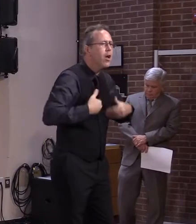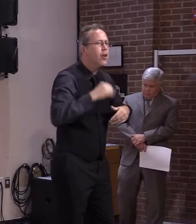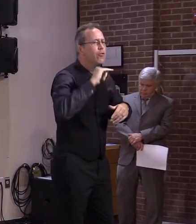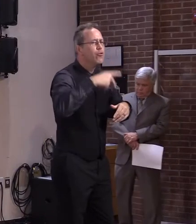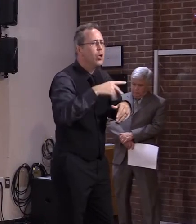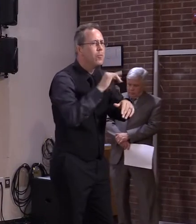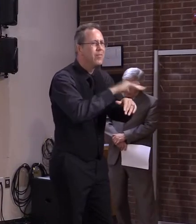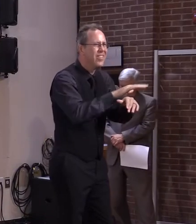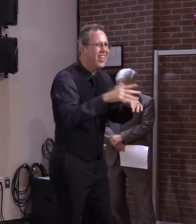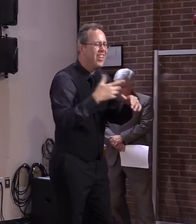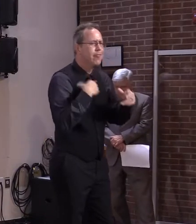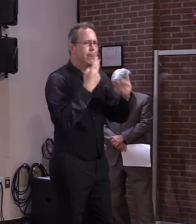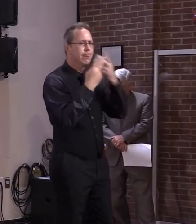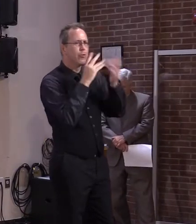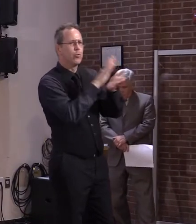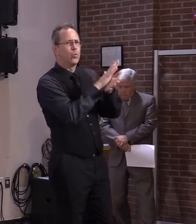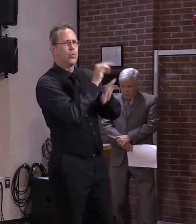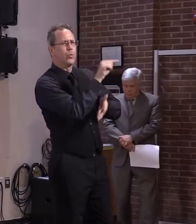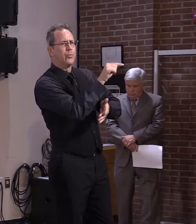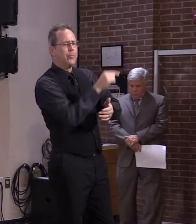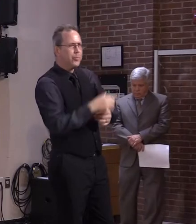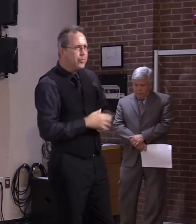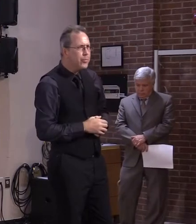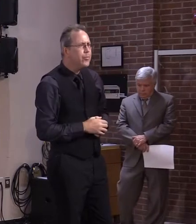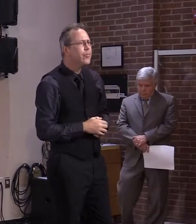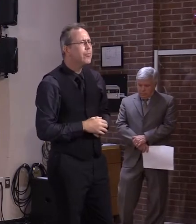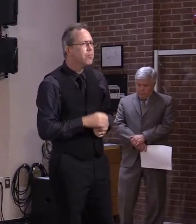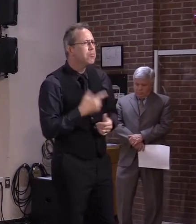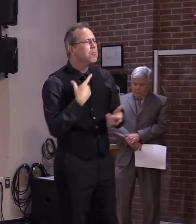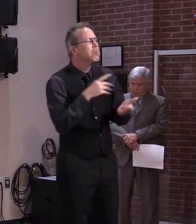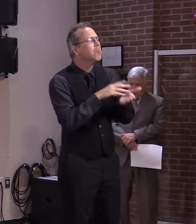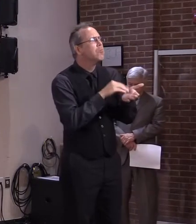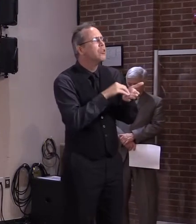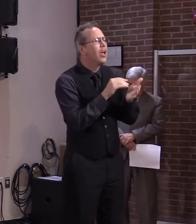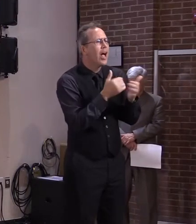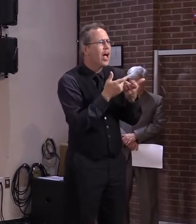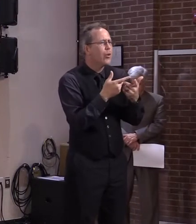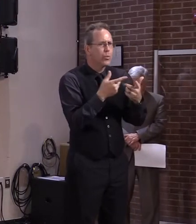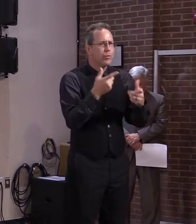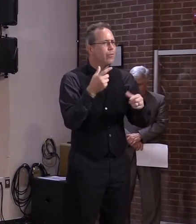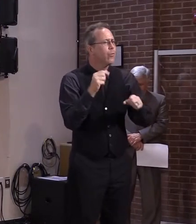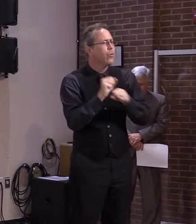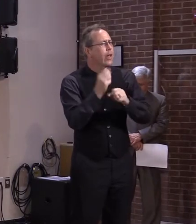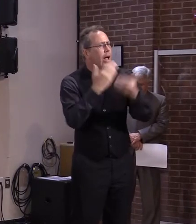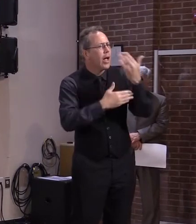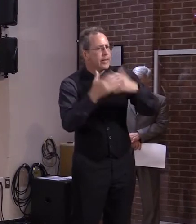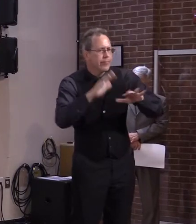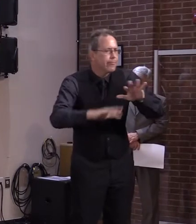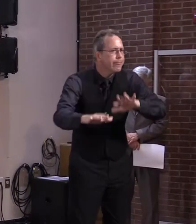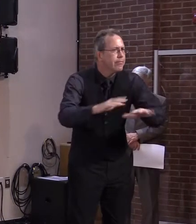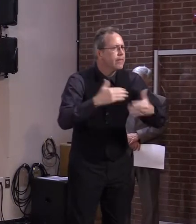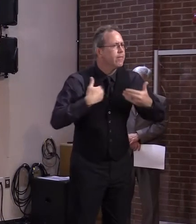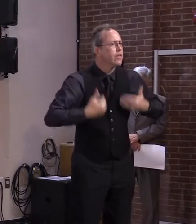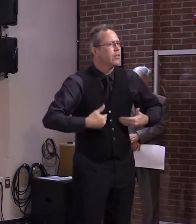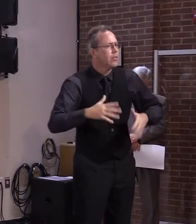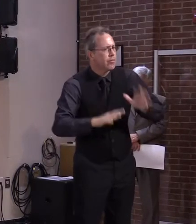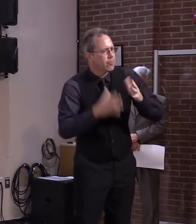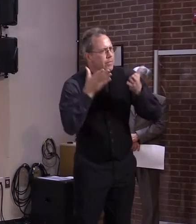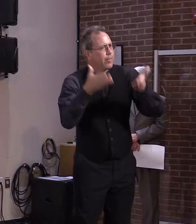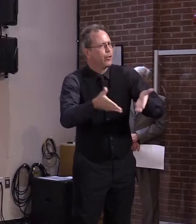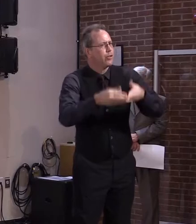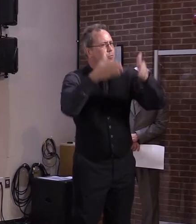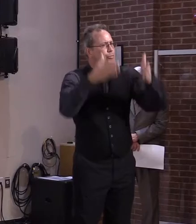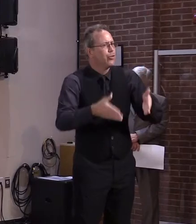to the center. I saw students learning about residential wiring and plumbing in a classroom shop where they ultimately would install complete